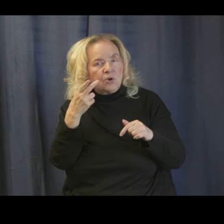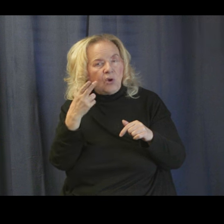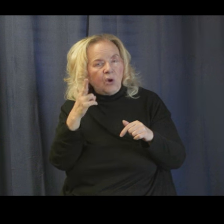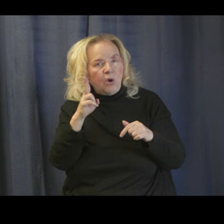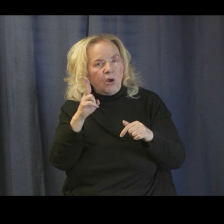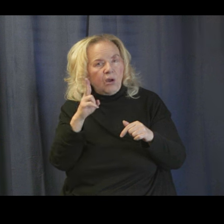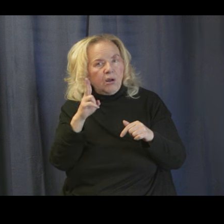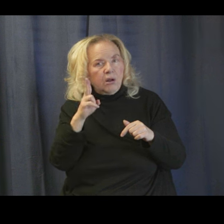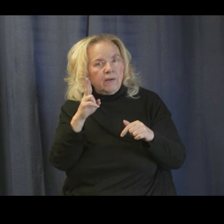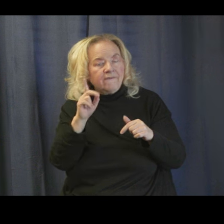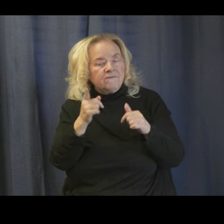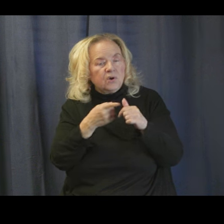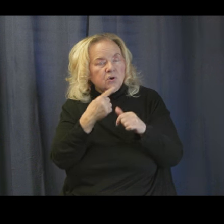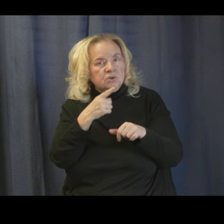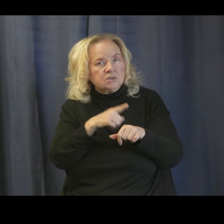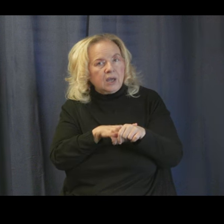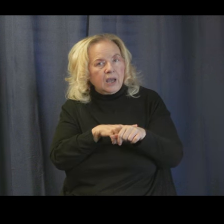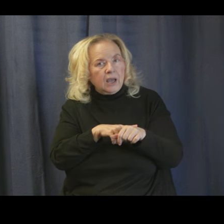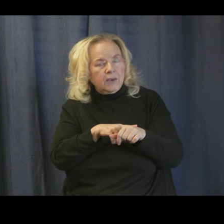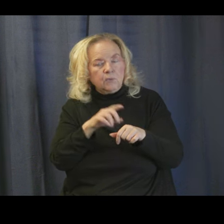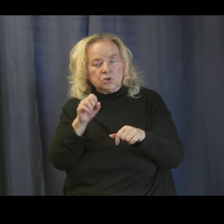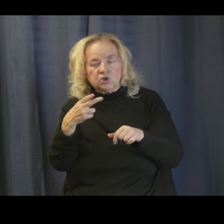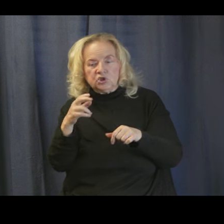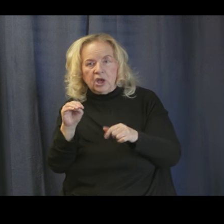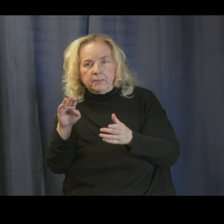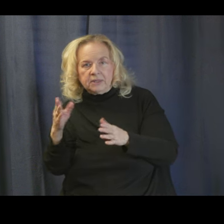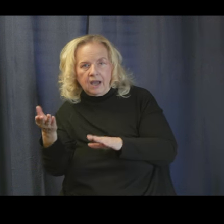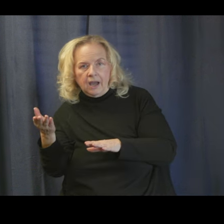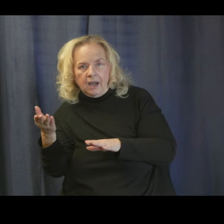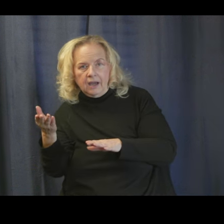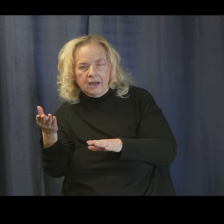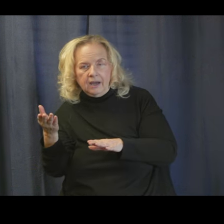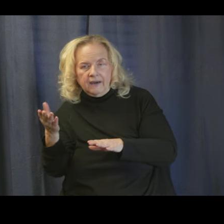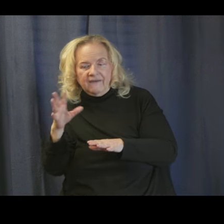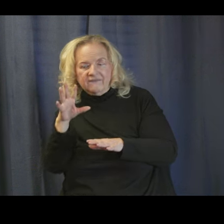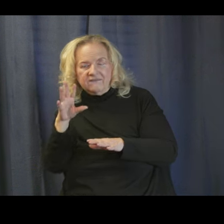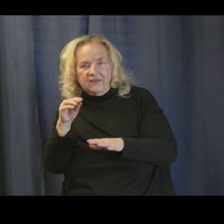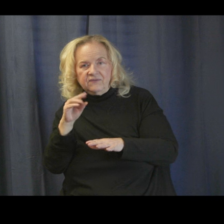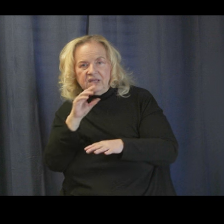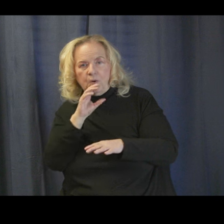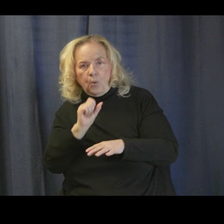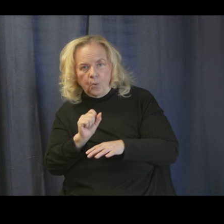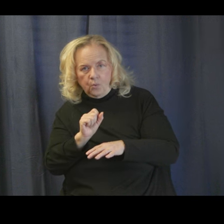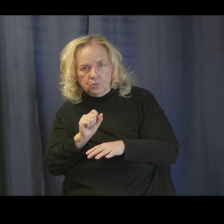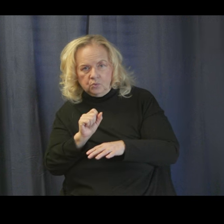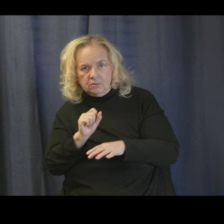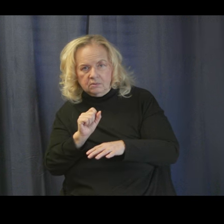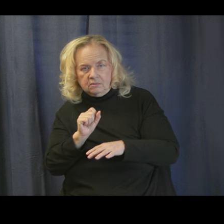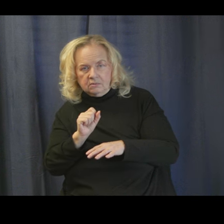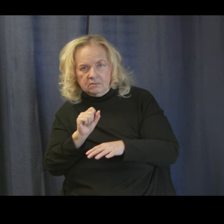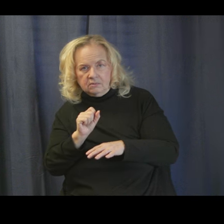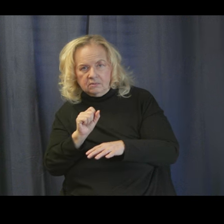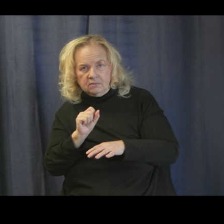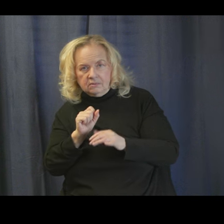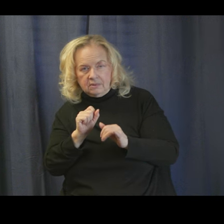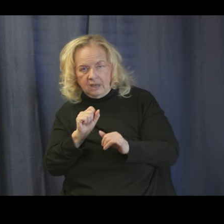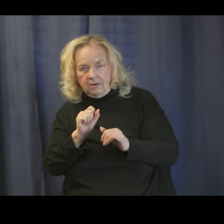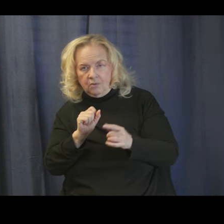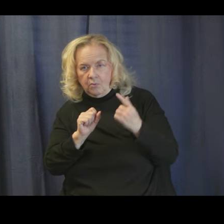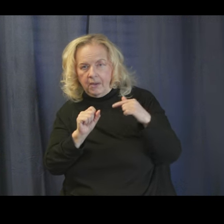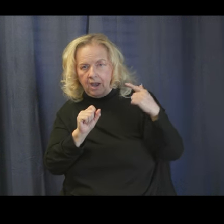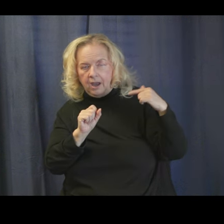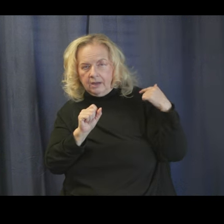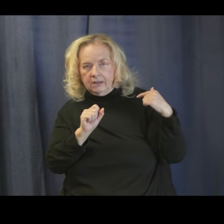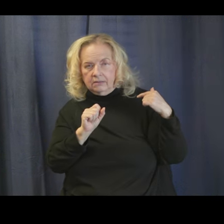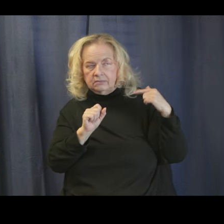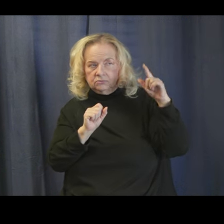Esau. At the first time, it was when Shem died, and they were 50 years old. Now, let's